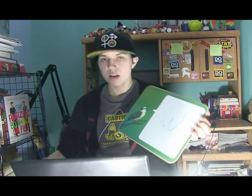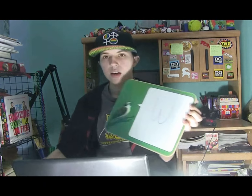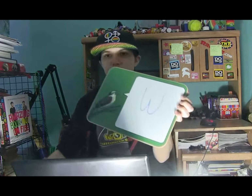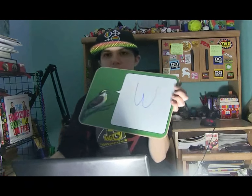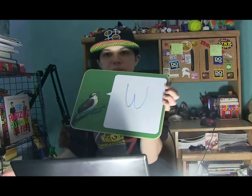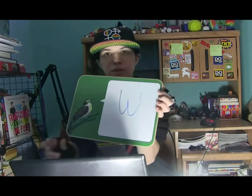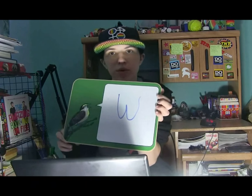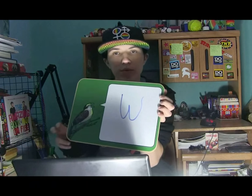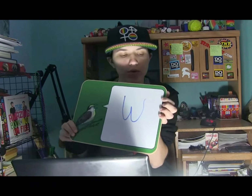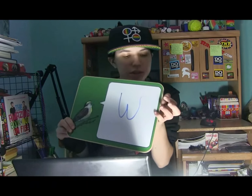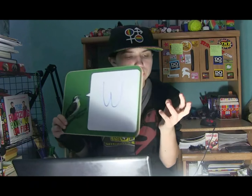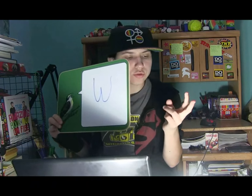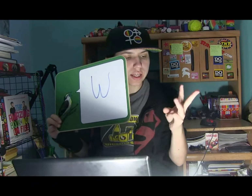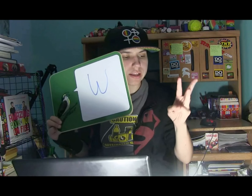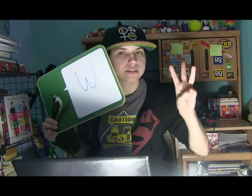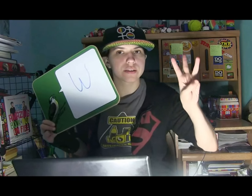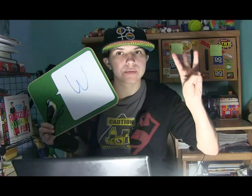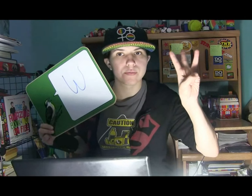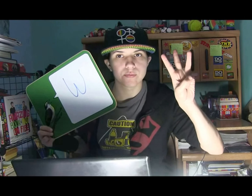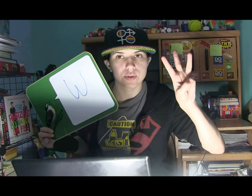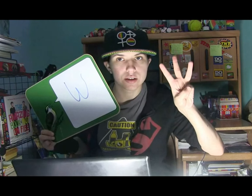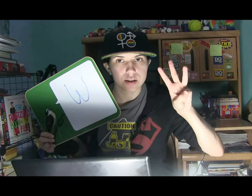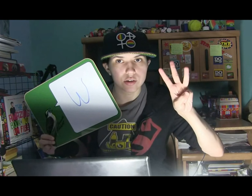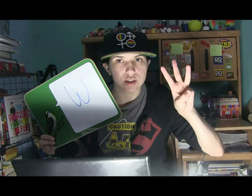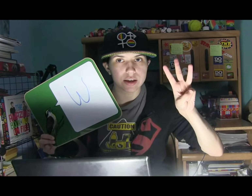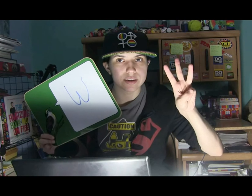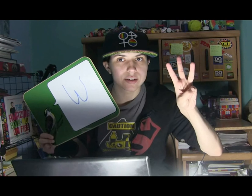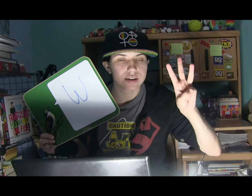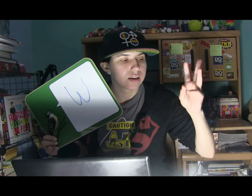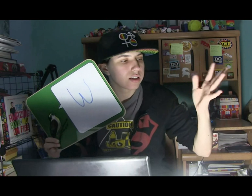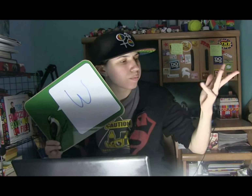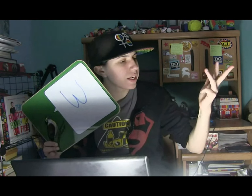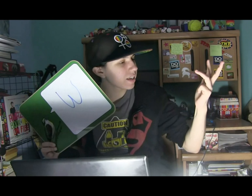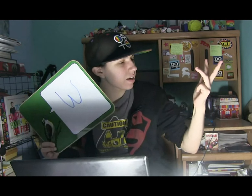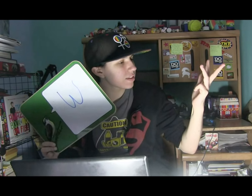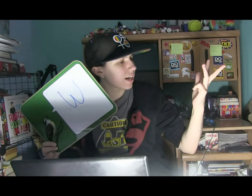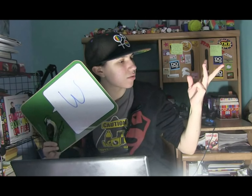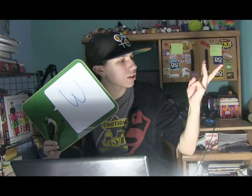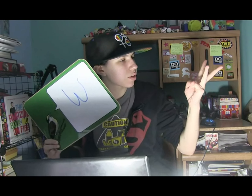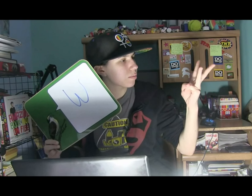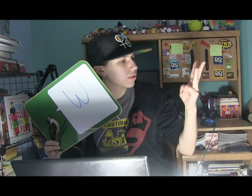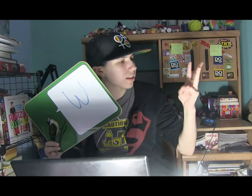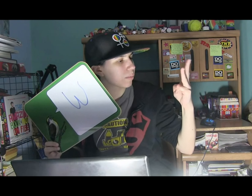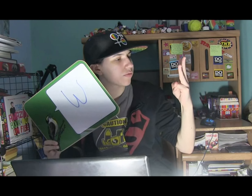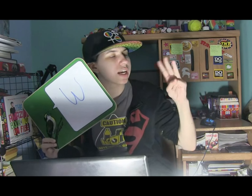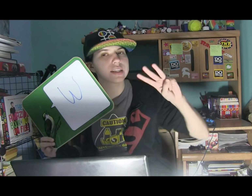For W, what we're going to do is literally this. Your pinky comes down, your thumb goes on top of it, and the other